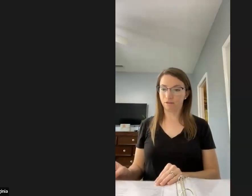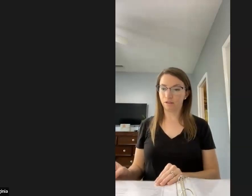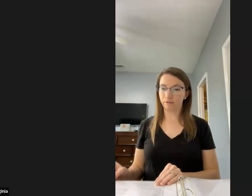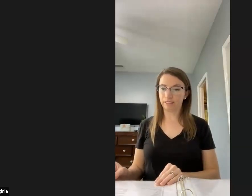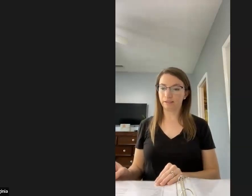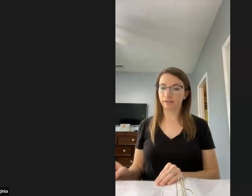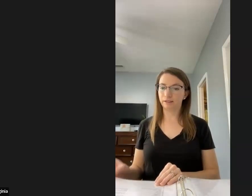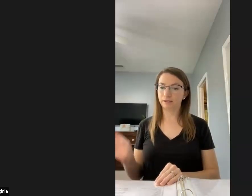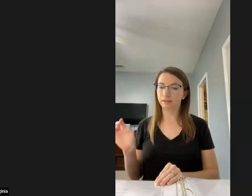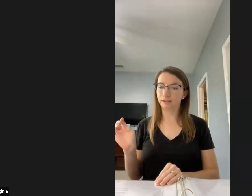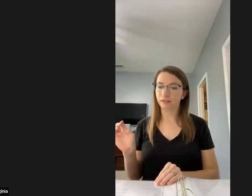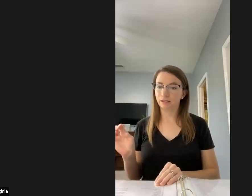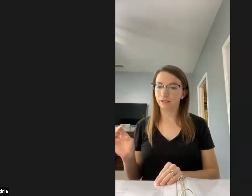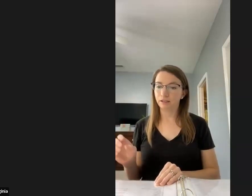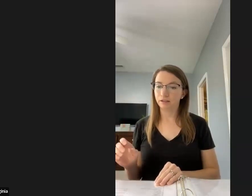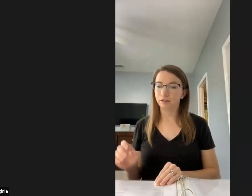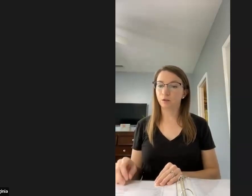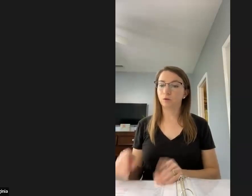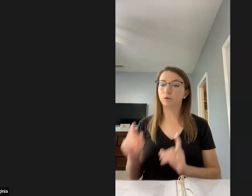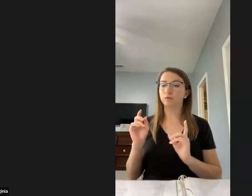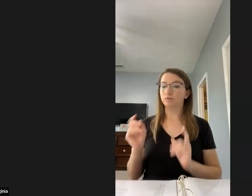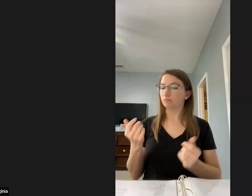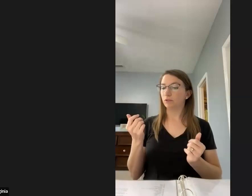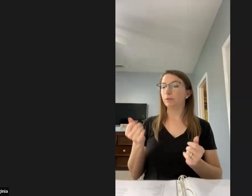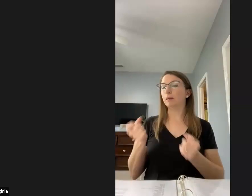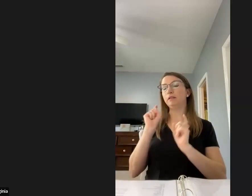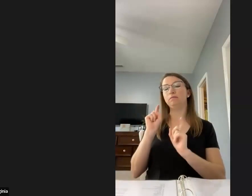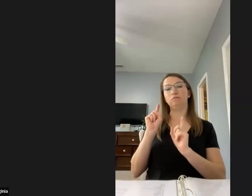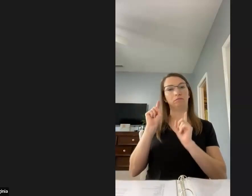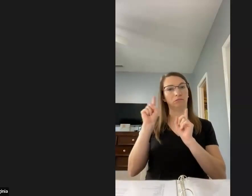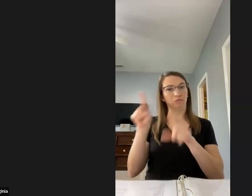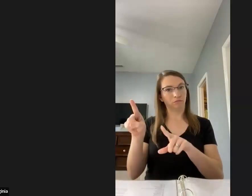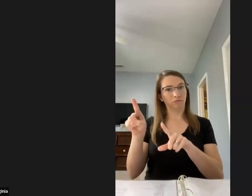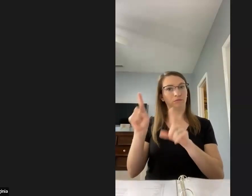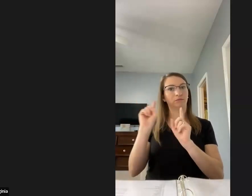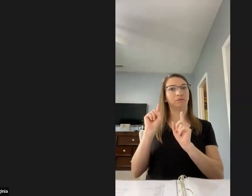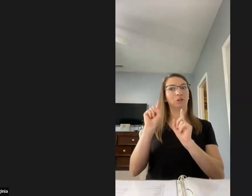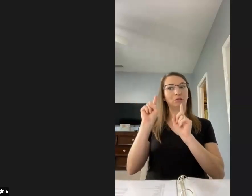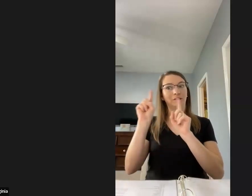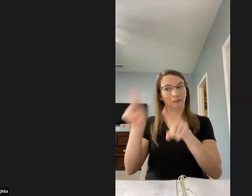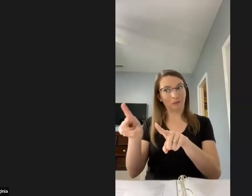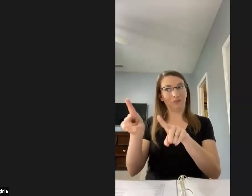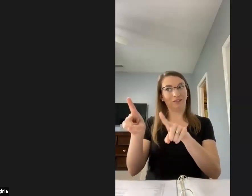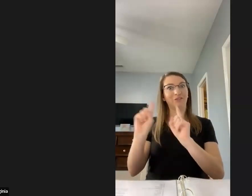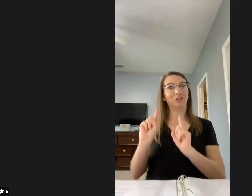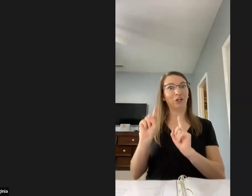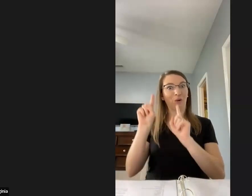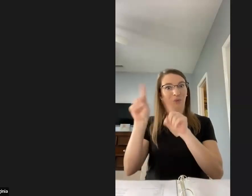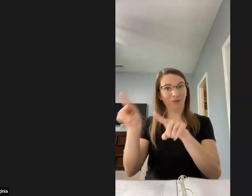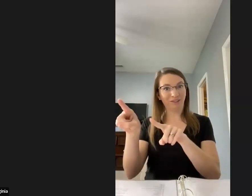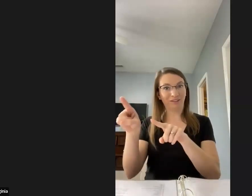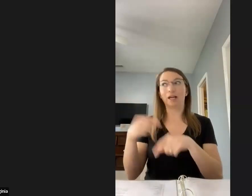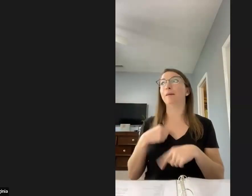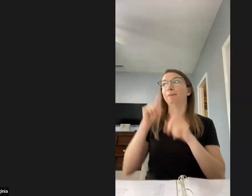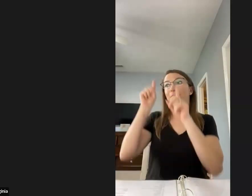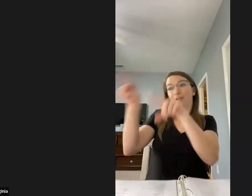All right. So you probably noticed I was doing this for go. Like I'm